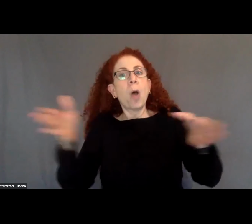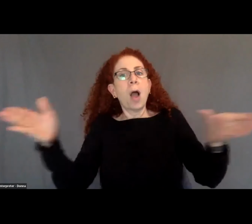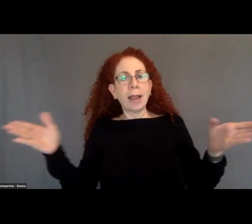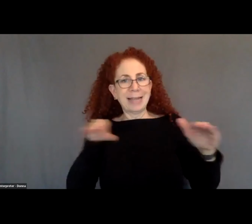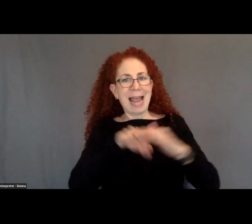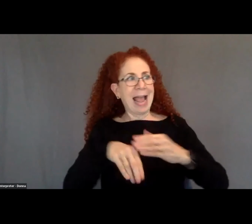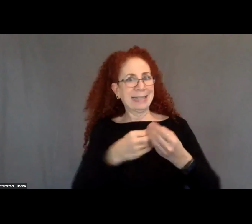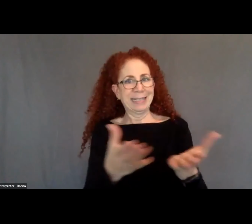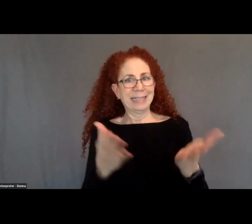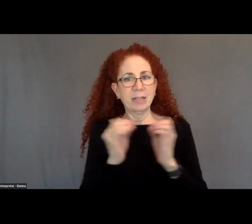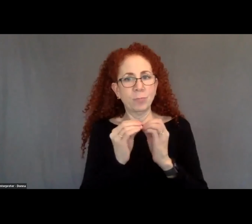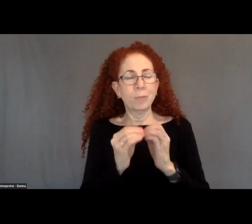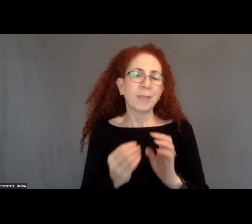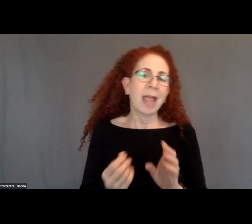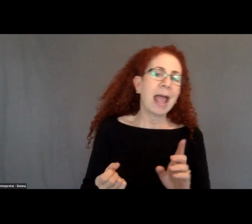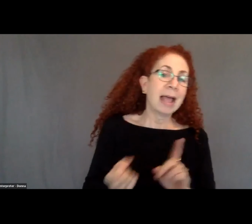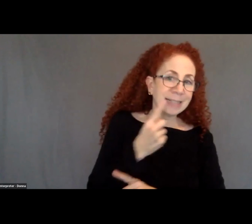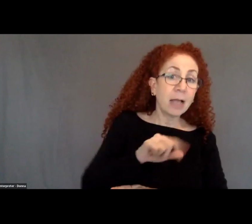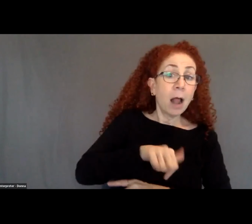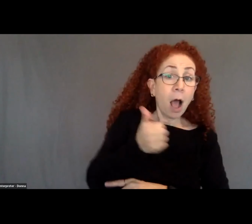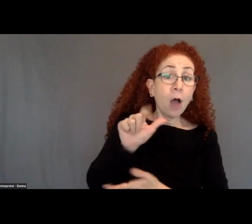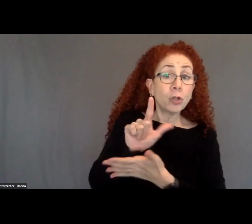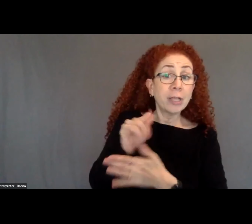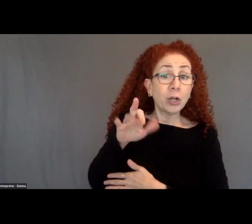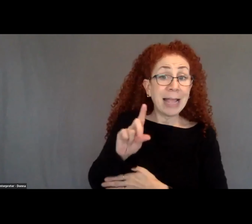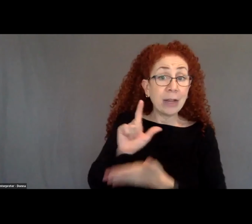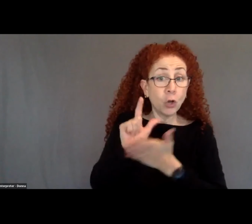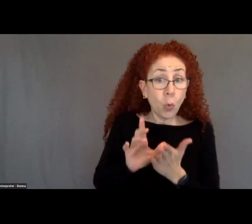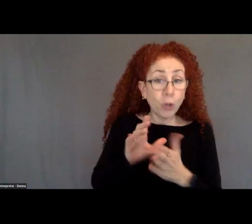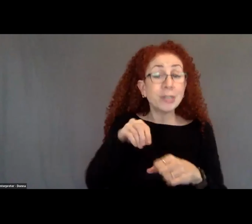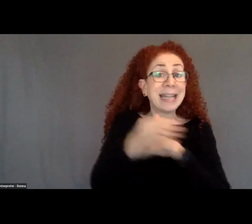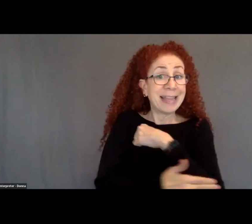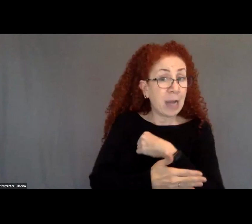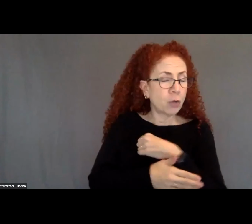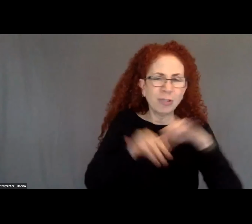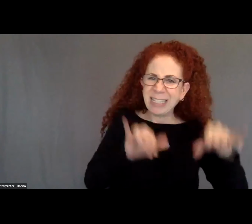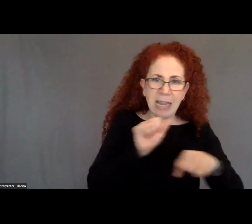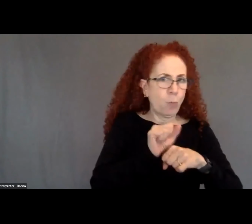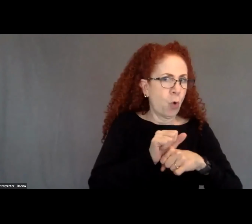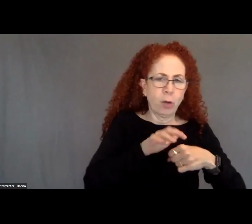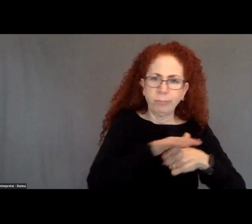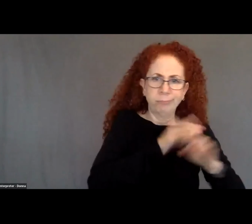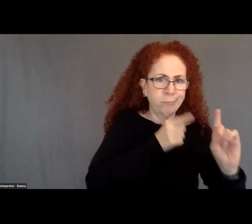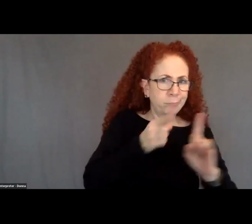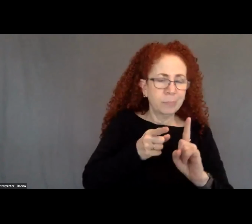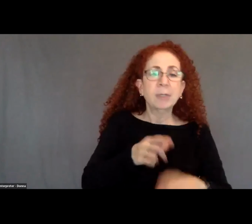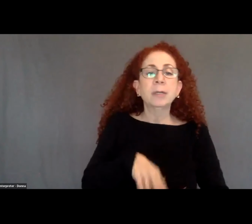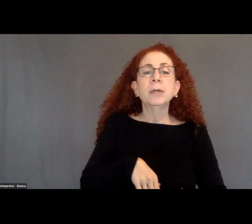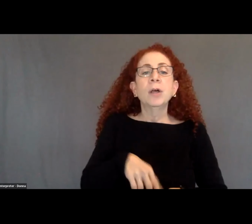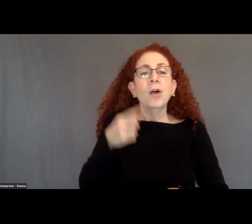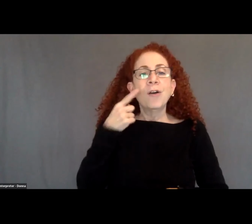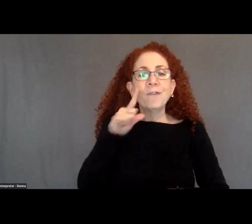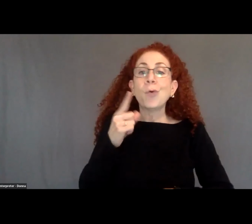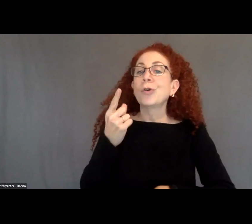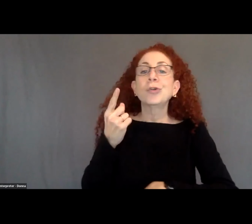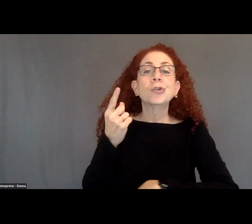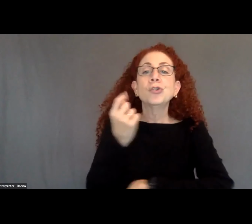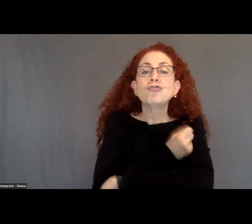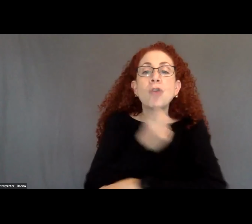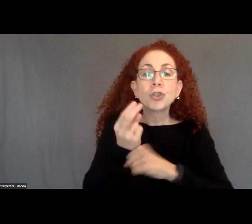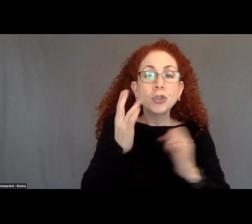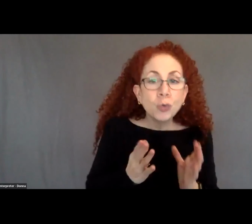point. As an aside, other legal aid lawyers elsewhere in the country were doing the same thing in the context of poor drug users, for example, people